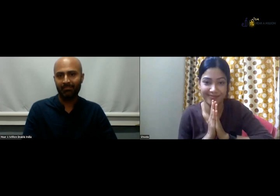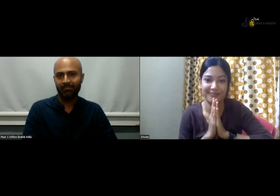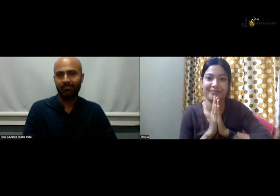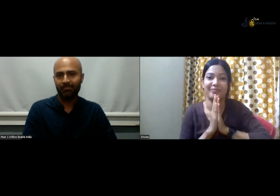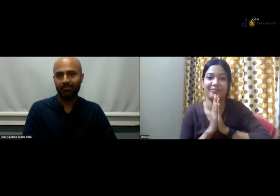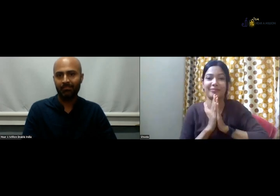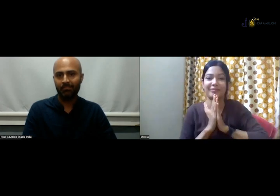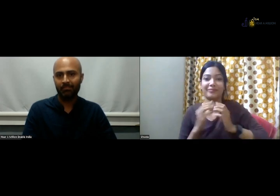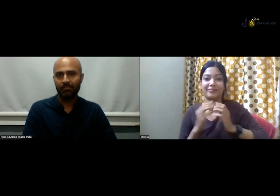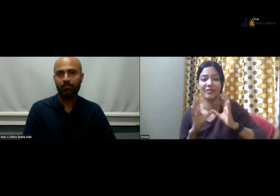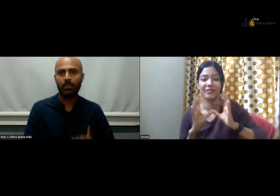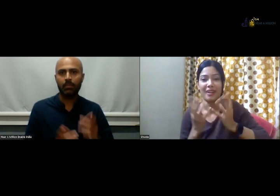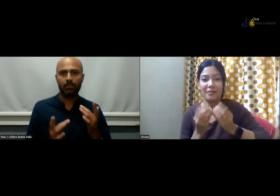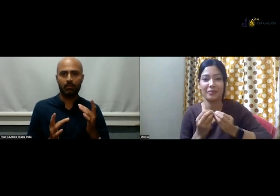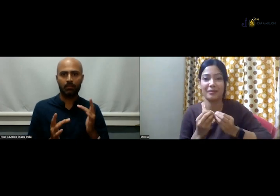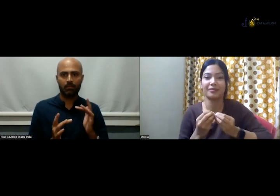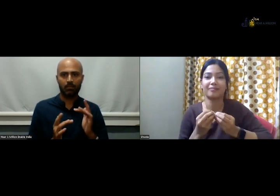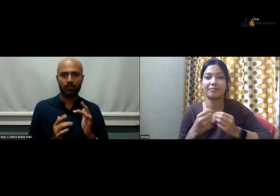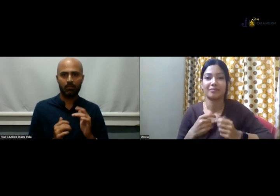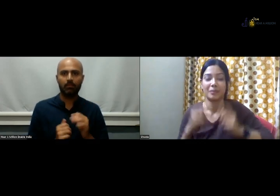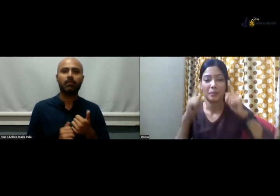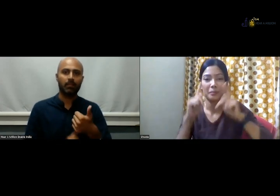Namaste, Yashdeep ji and Dhruv.